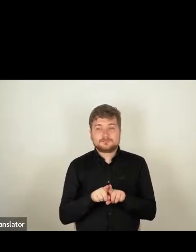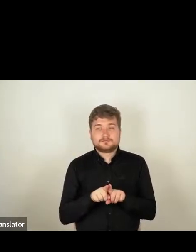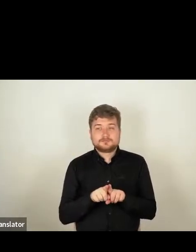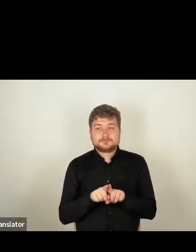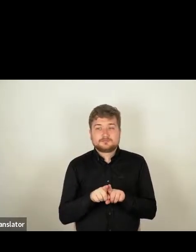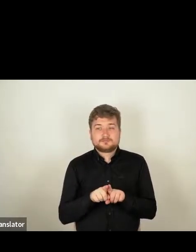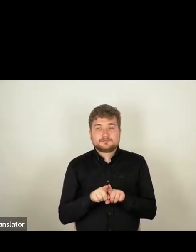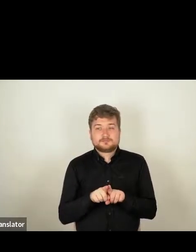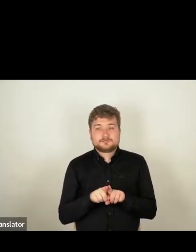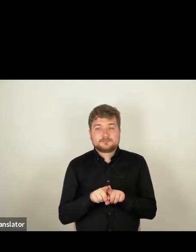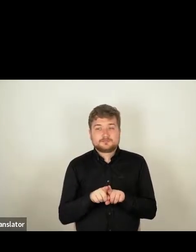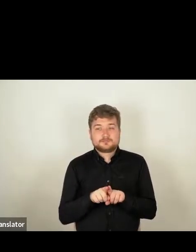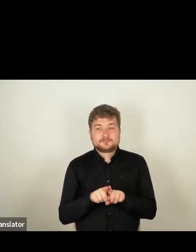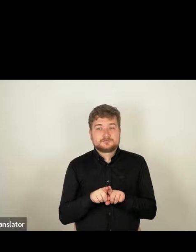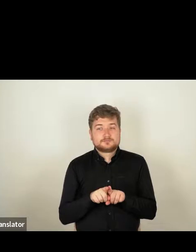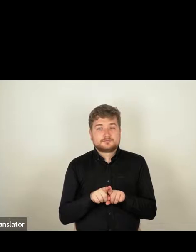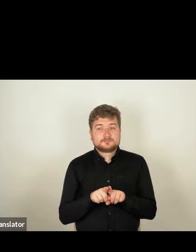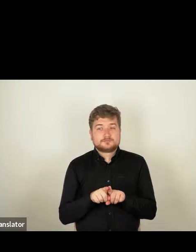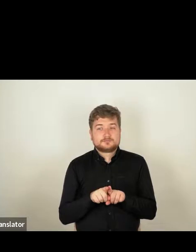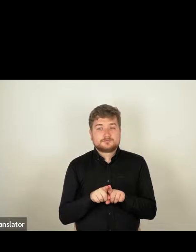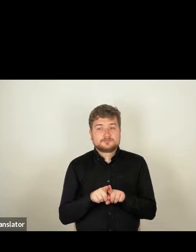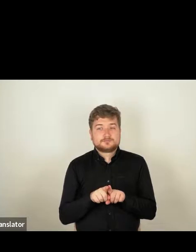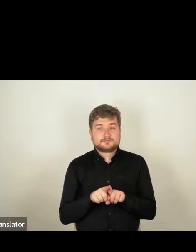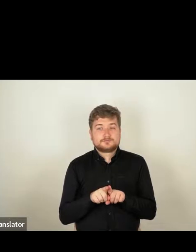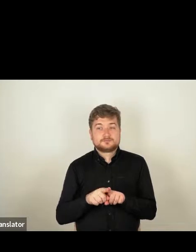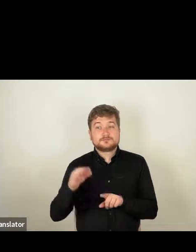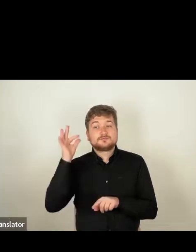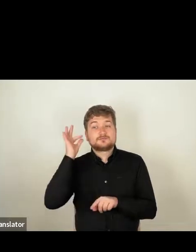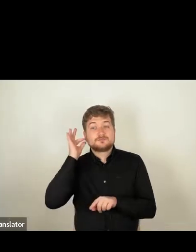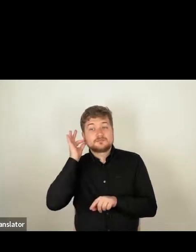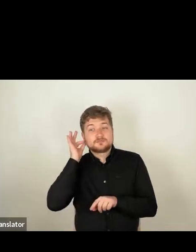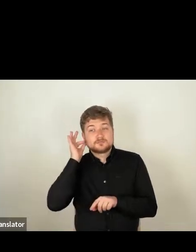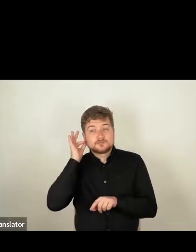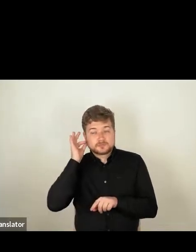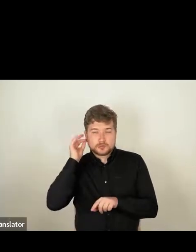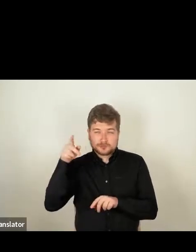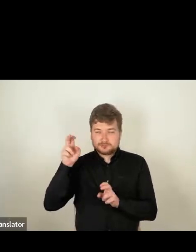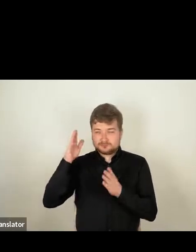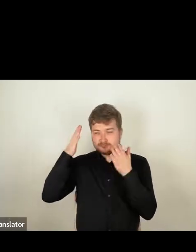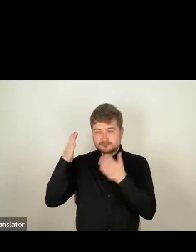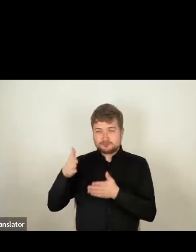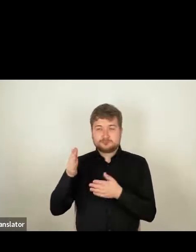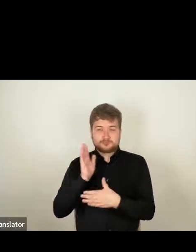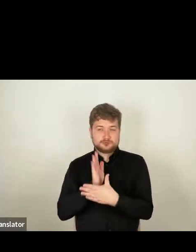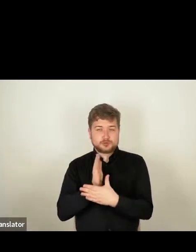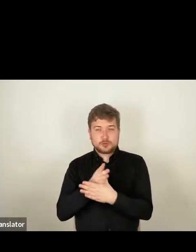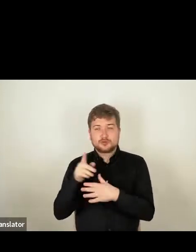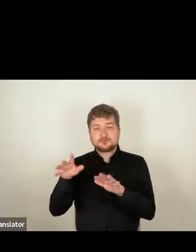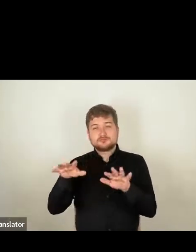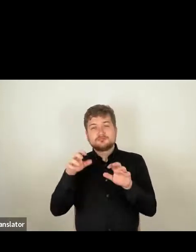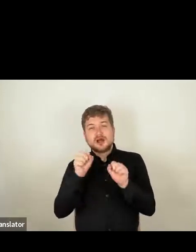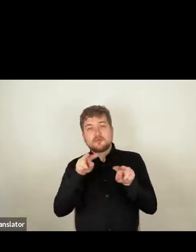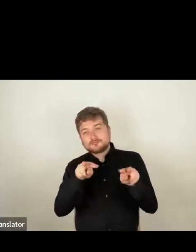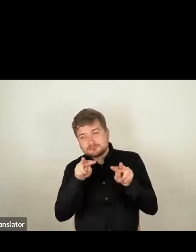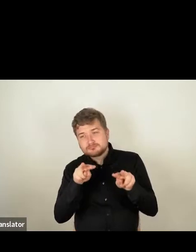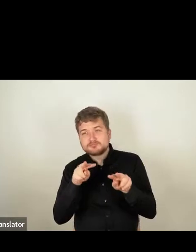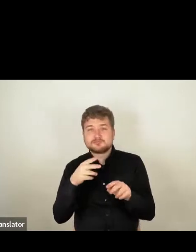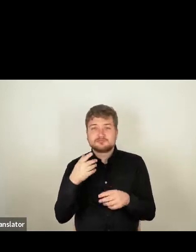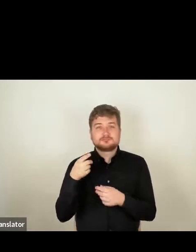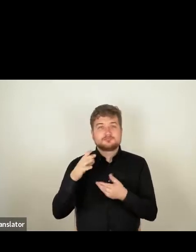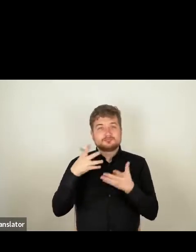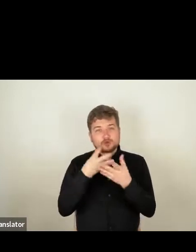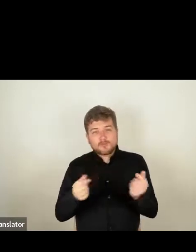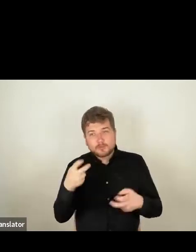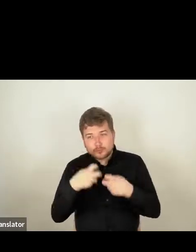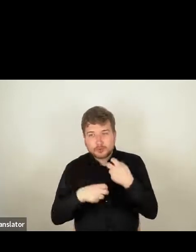that psychologically, women approach problem solving, see challenges very differently, and problem solve them